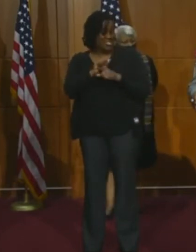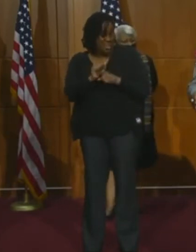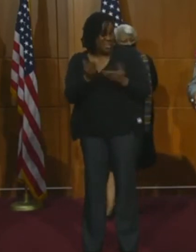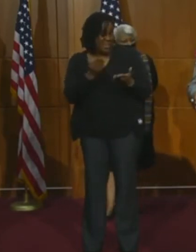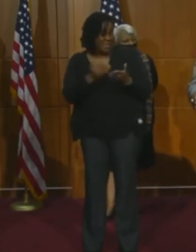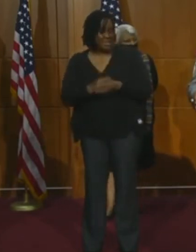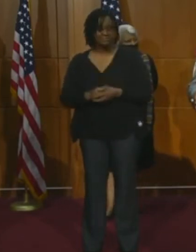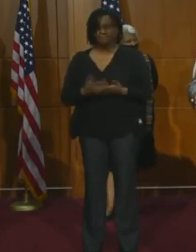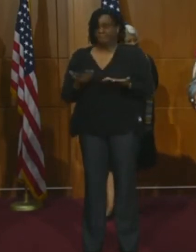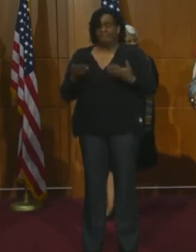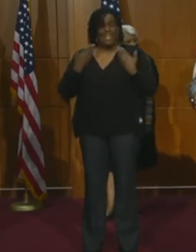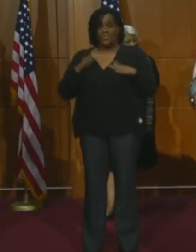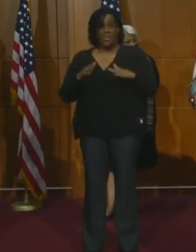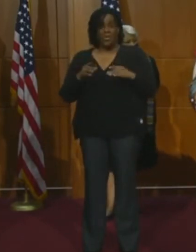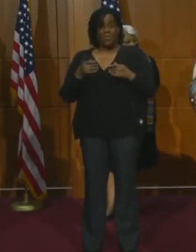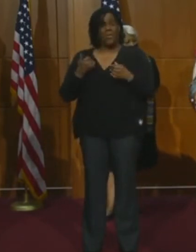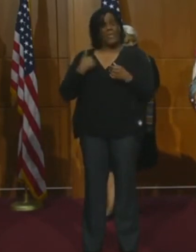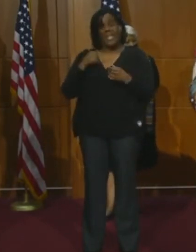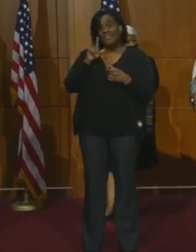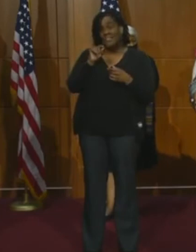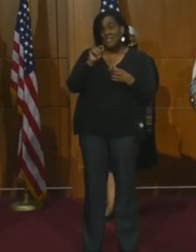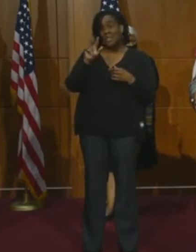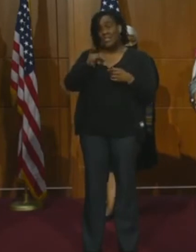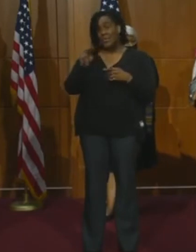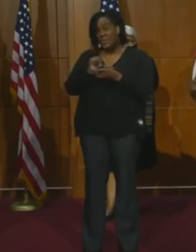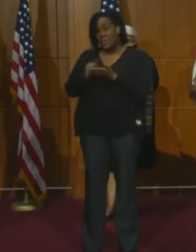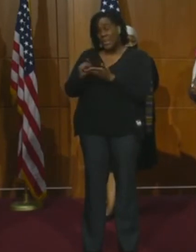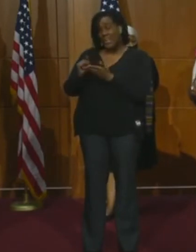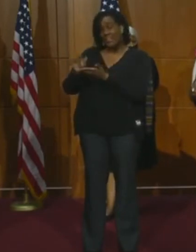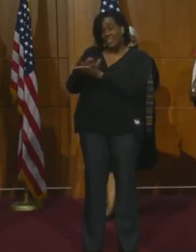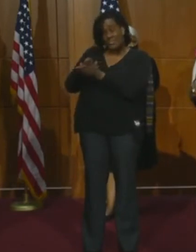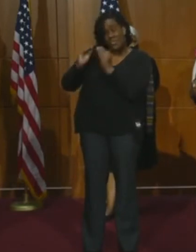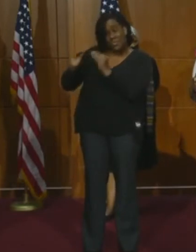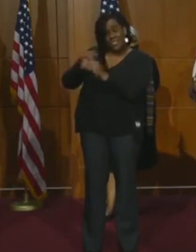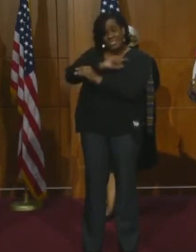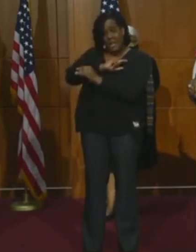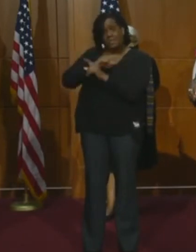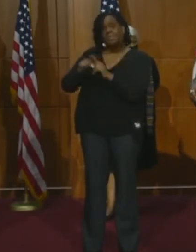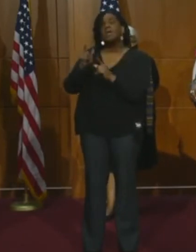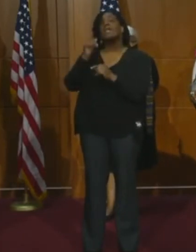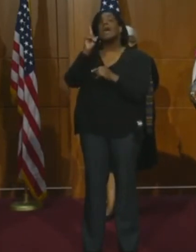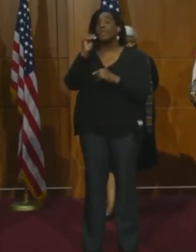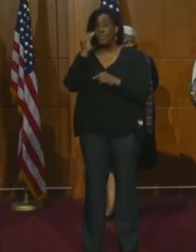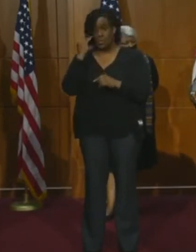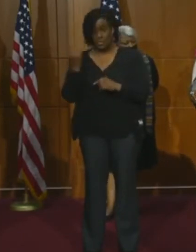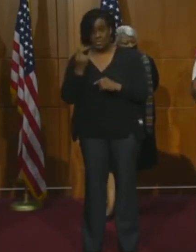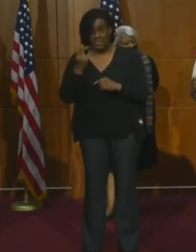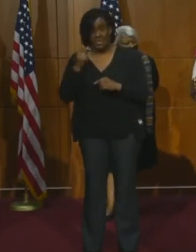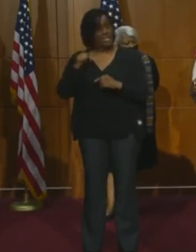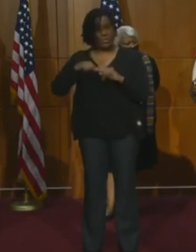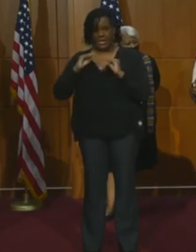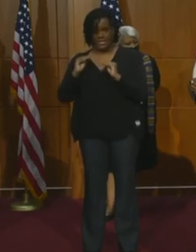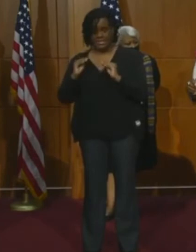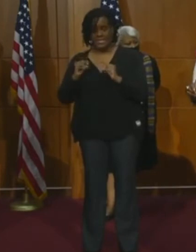We already attend academies for 20 to 33 weeks. But what I do know is something you cannot teach. You either